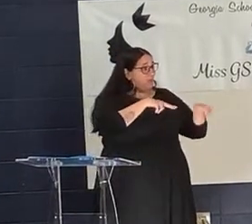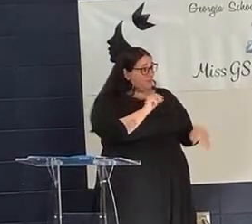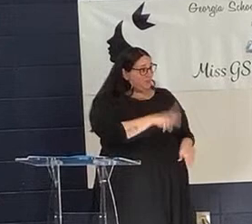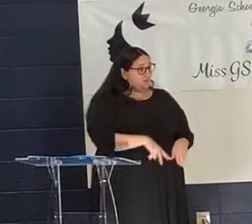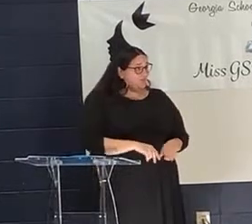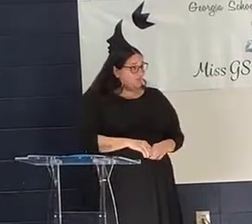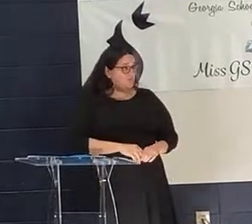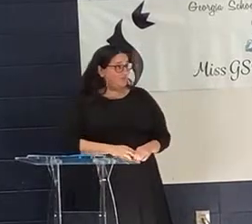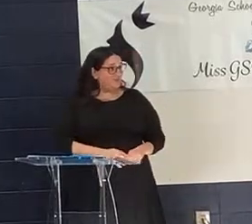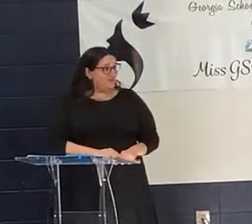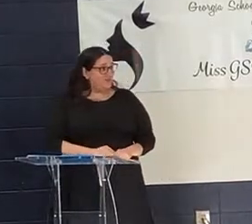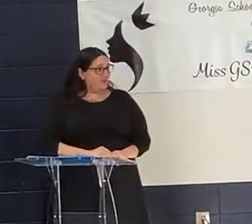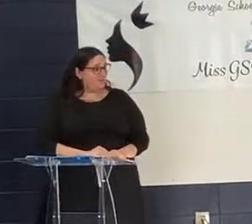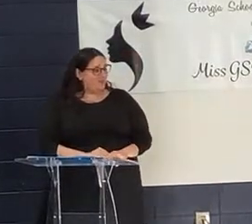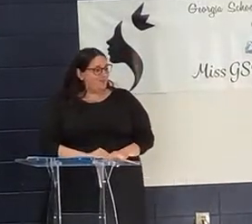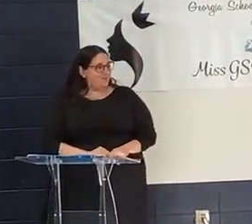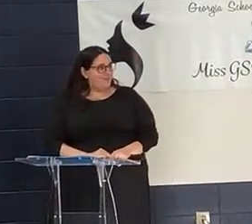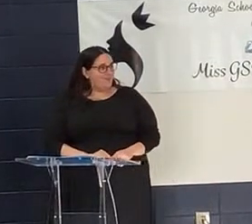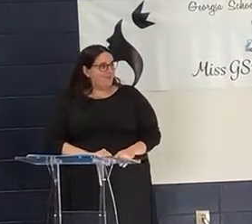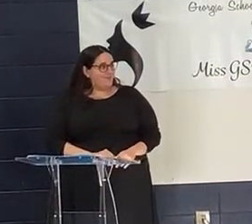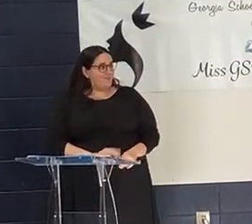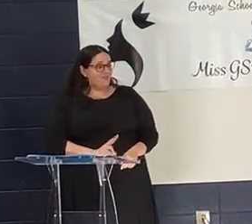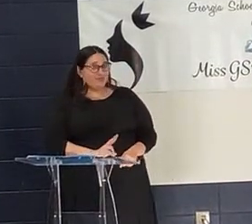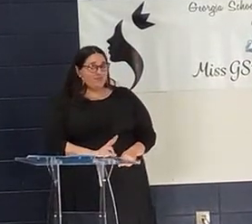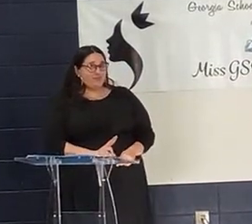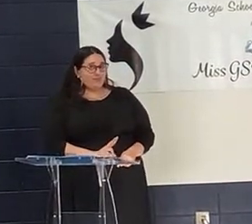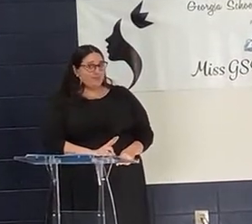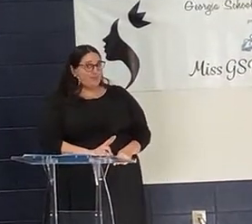That's wonderful. Layla, if you go in, would you mind presenting us with your walk now?